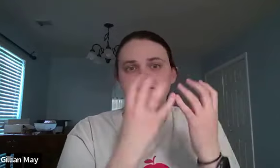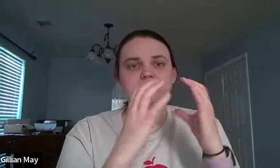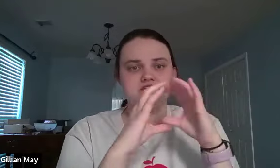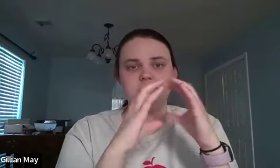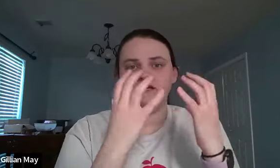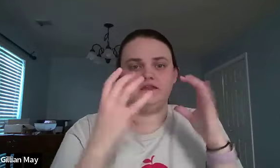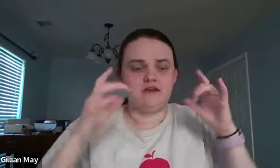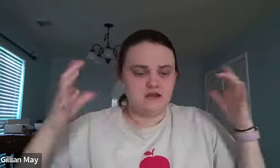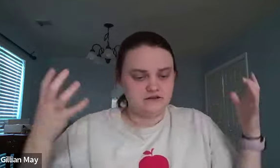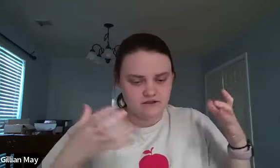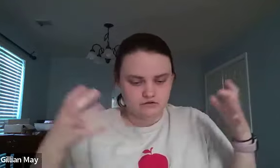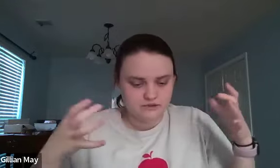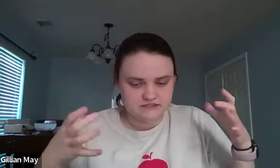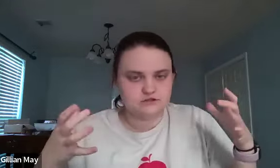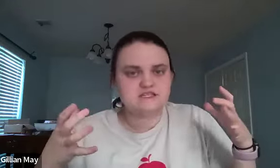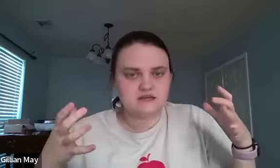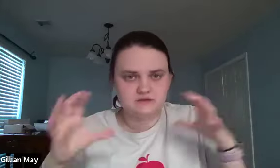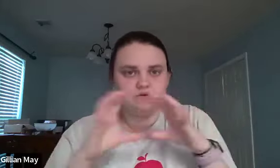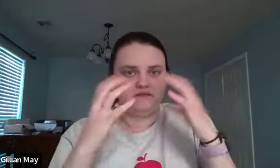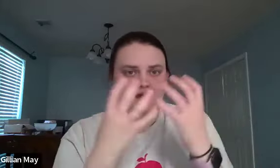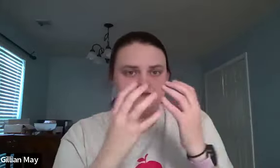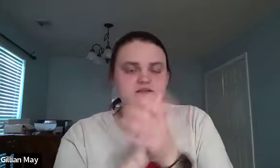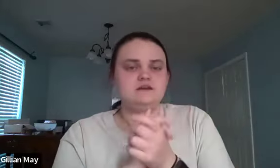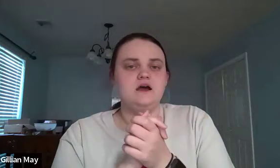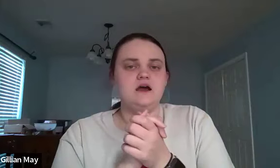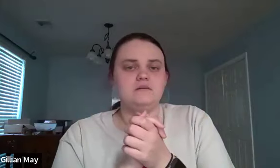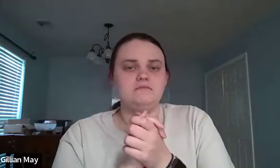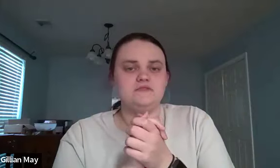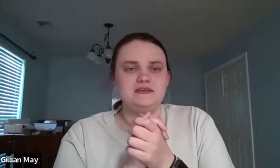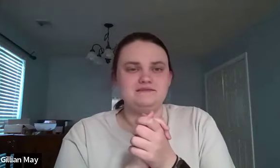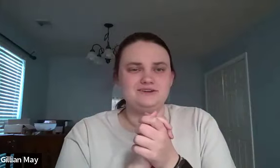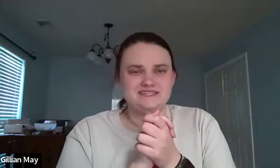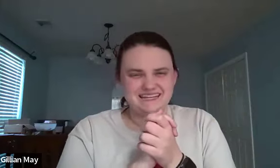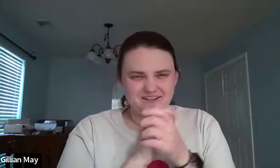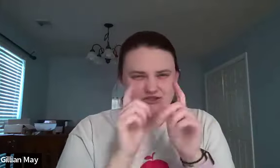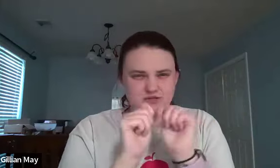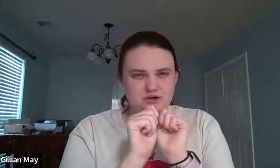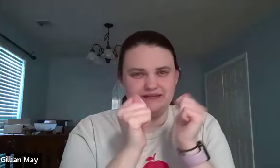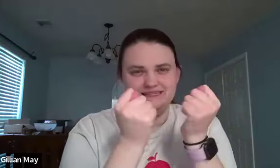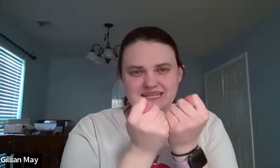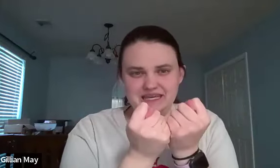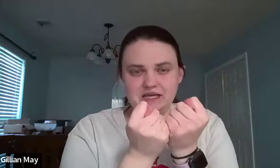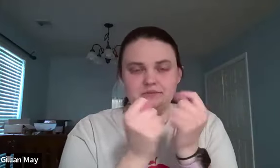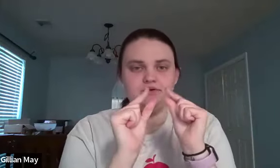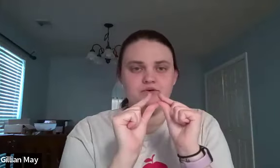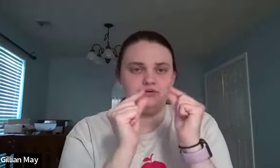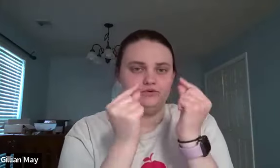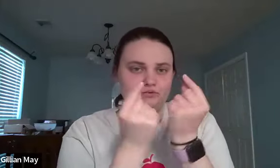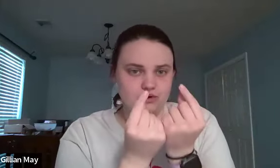anything that's going to be in that kind of grouping sort of setting would be that. But then there's that English where you go like team,